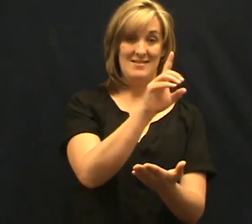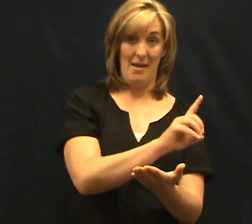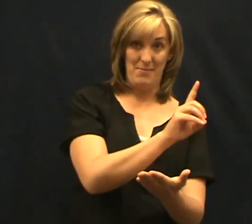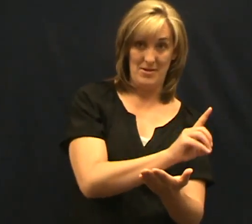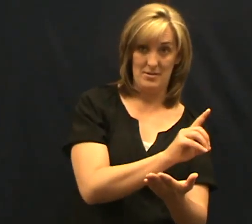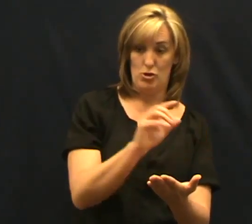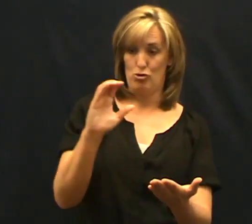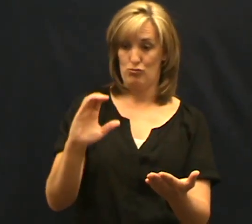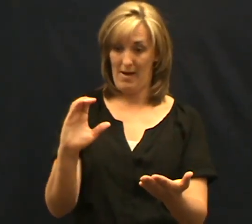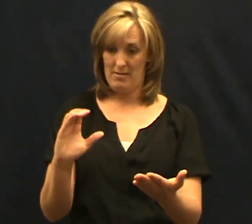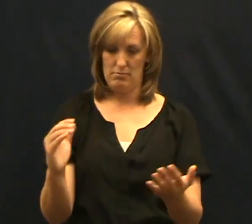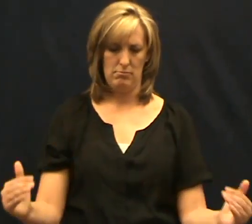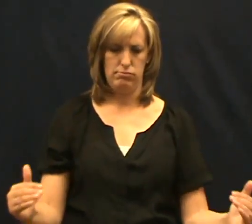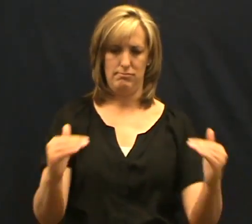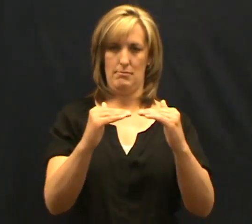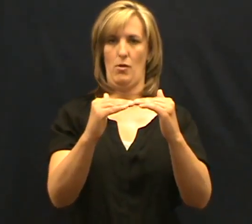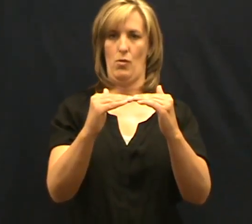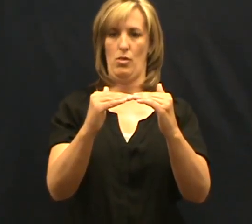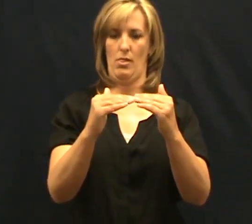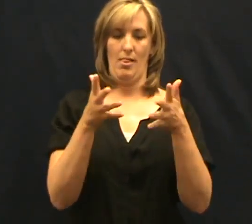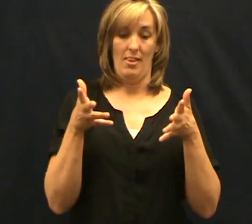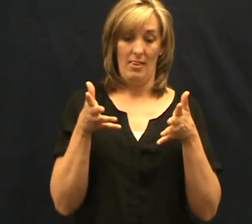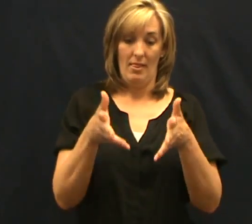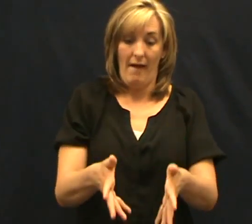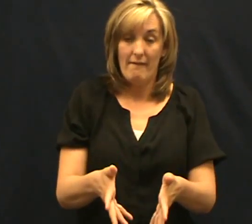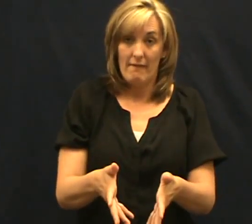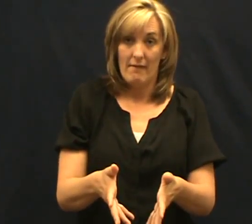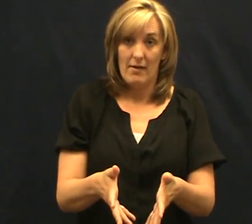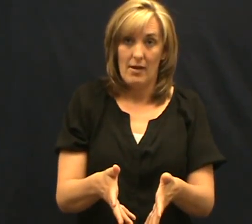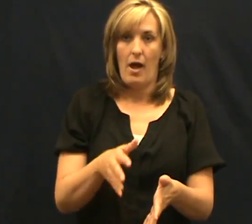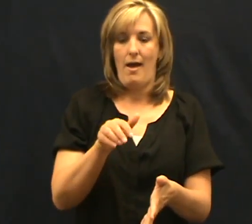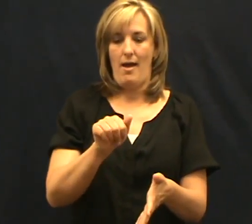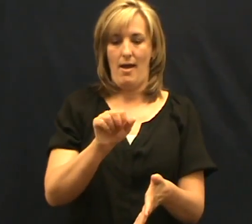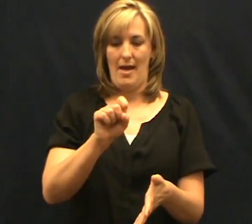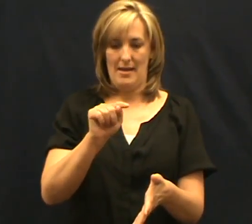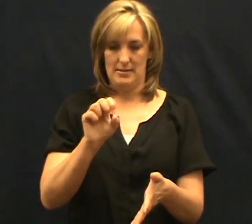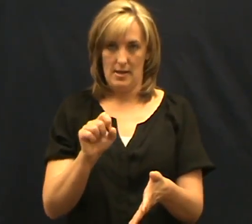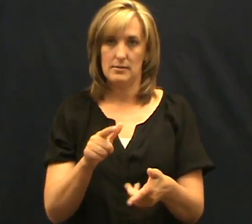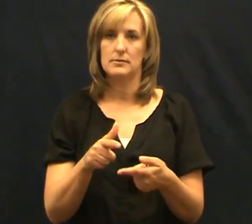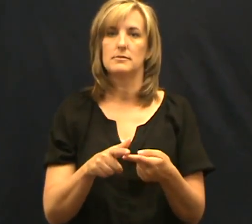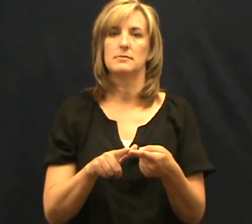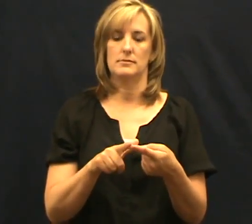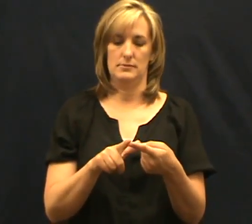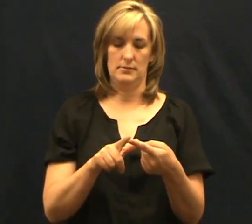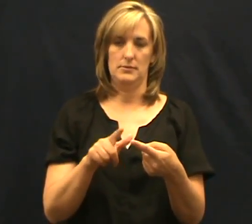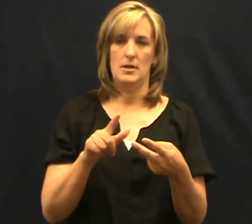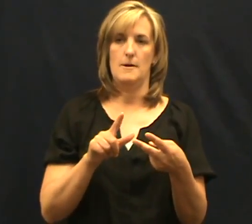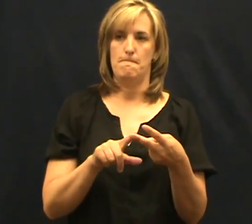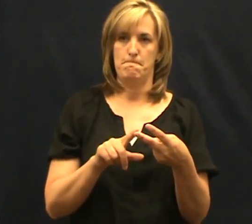debits and credits now are our assets that have debit balances,